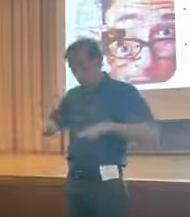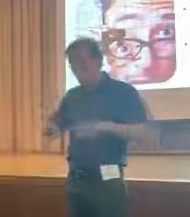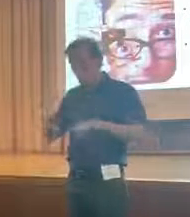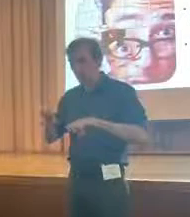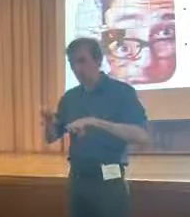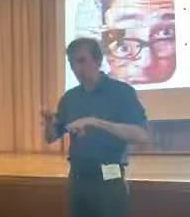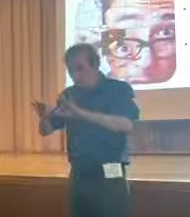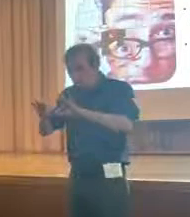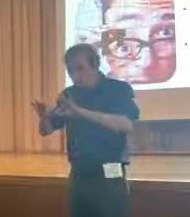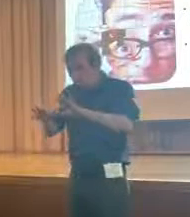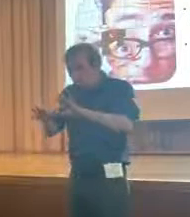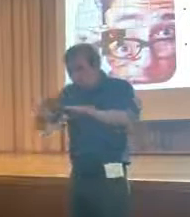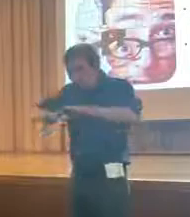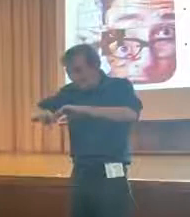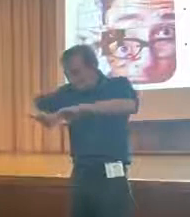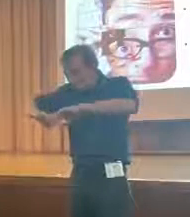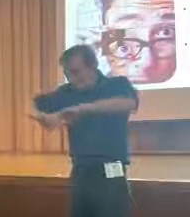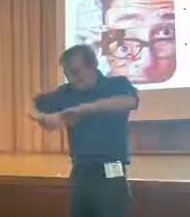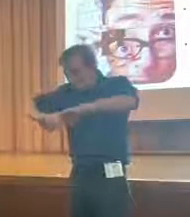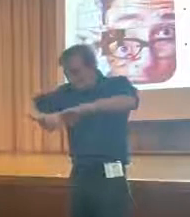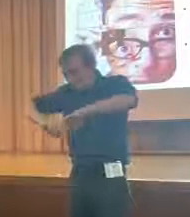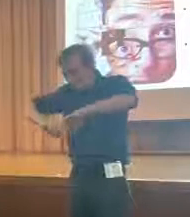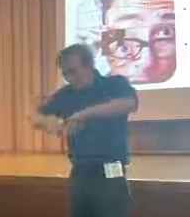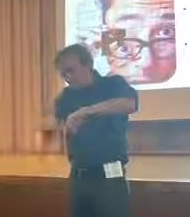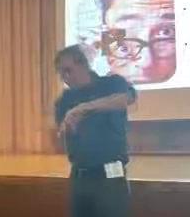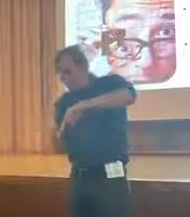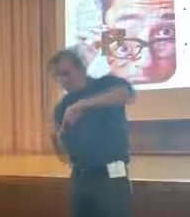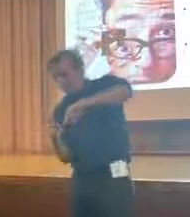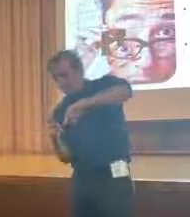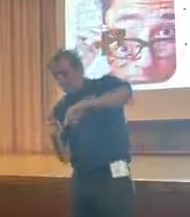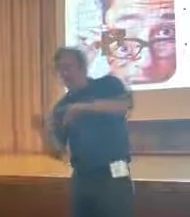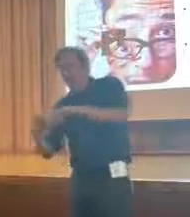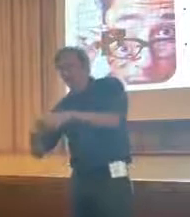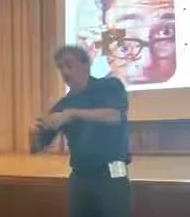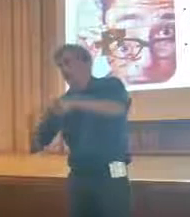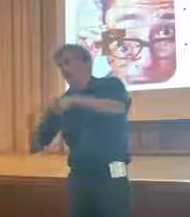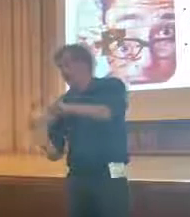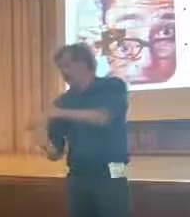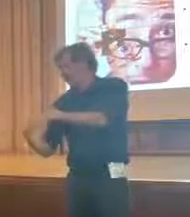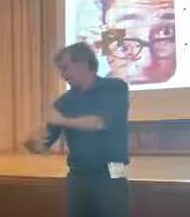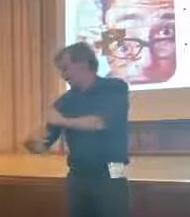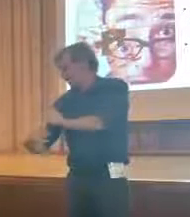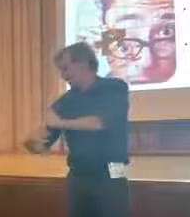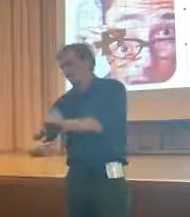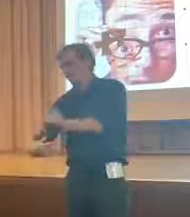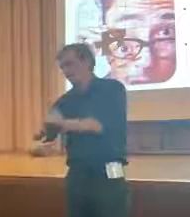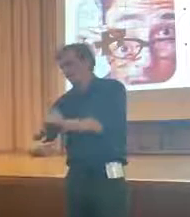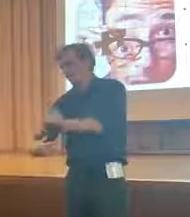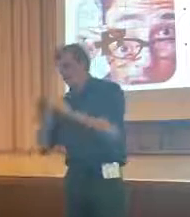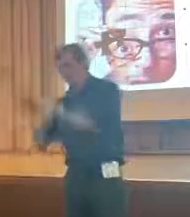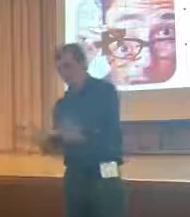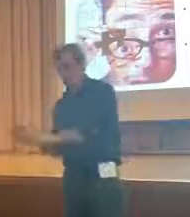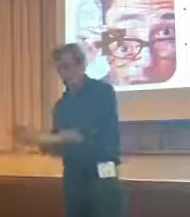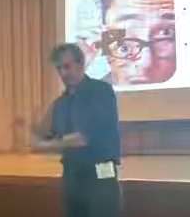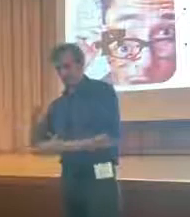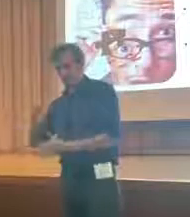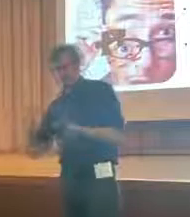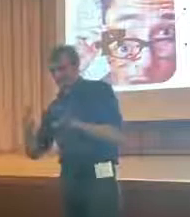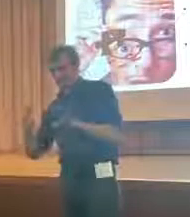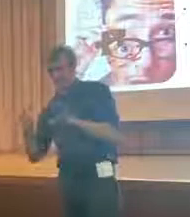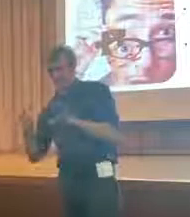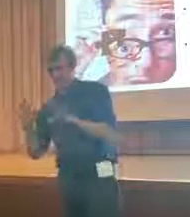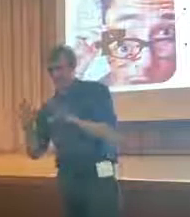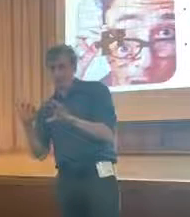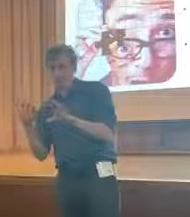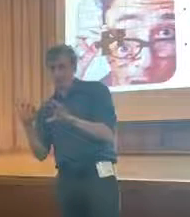little thread to get that sleeve off and get it back on. Accessibility is just like that. So do